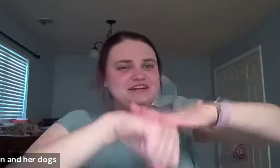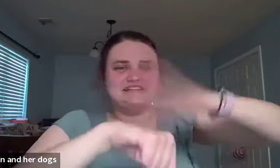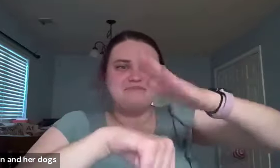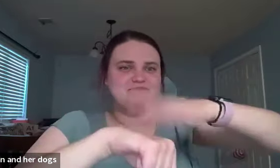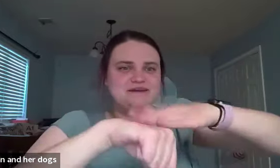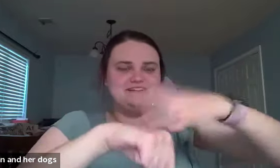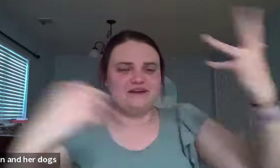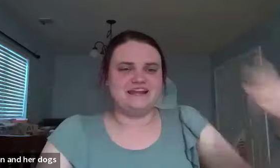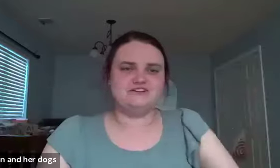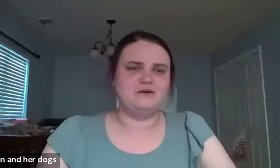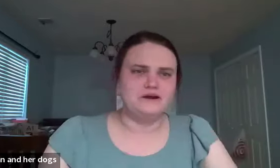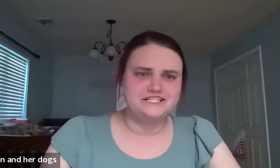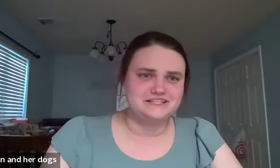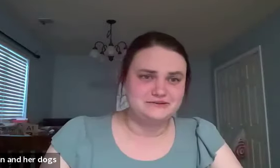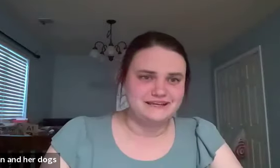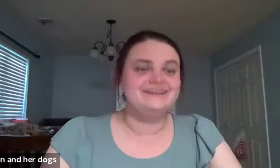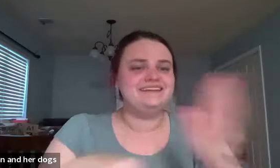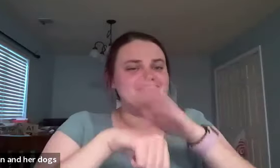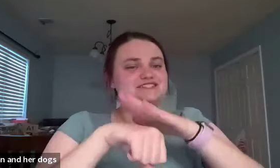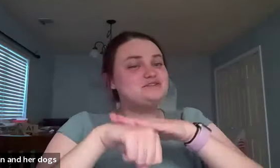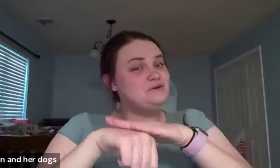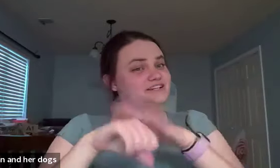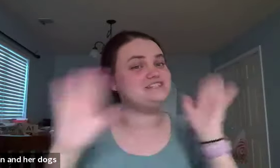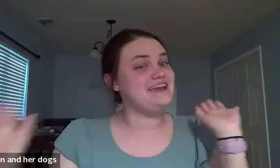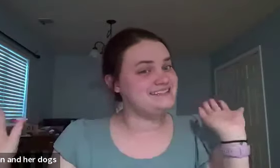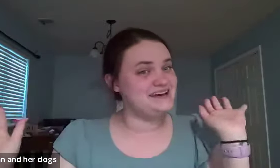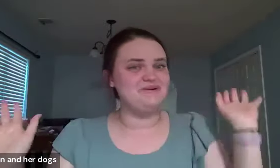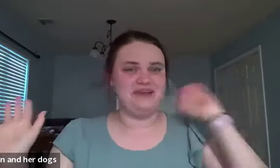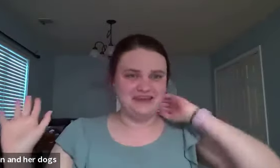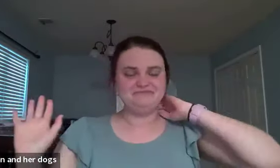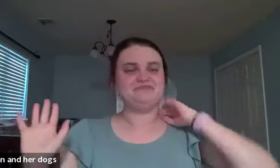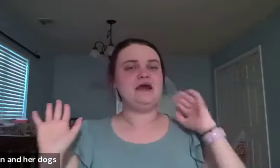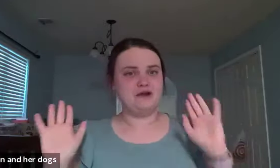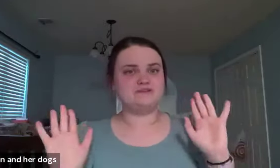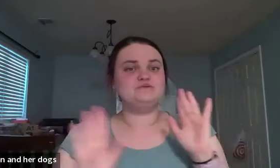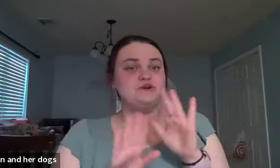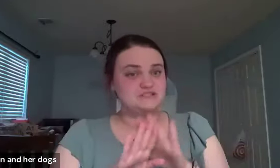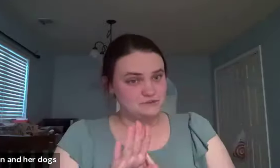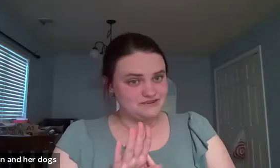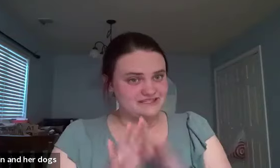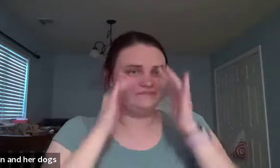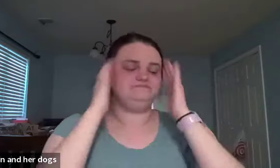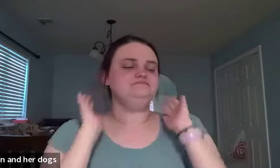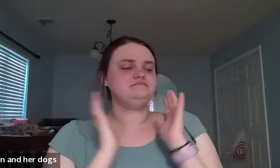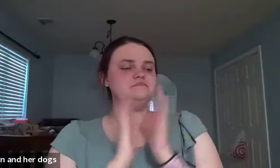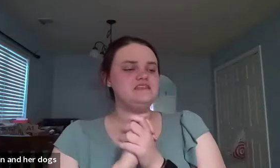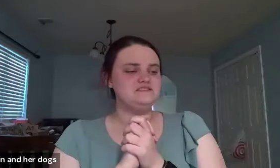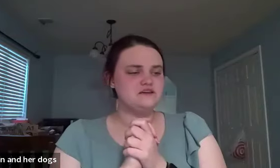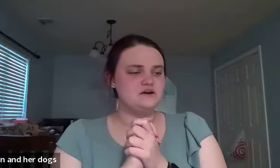sitting here tapping, repeating on my hand. You're like, what is she doing? Yeah, this is just a warning, just like a heads up. Okay. I promise we will go slow with this.